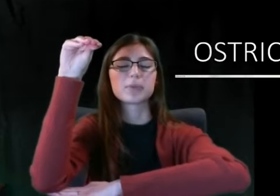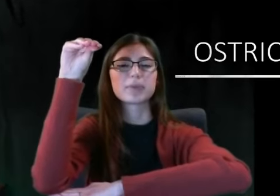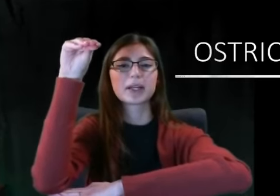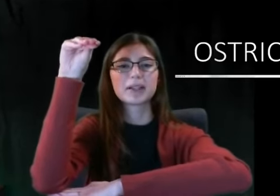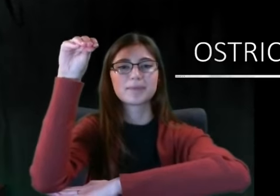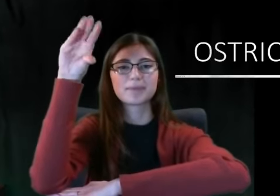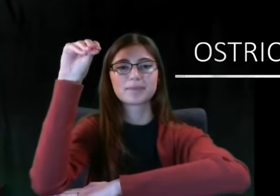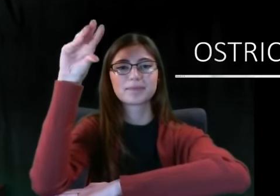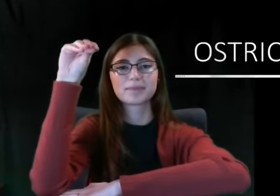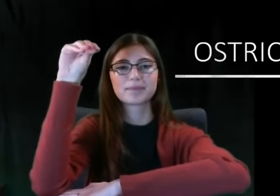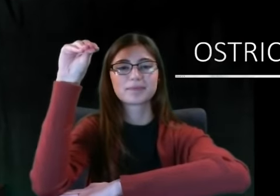bigger.